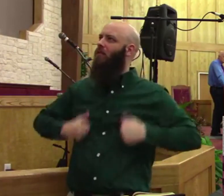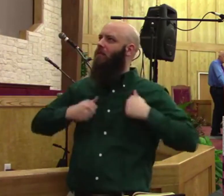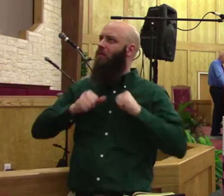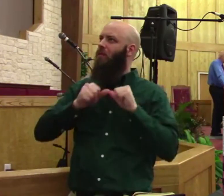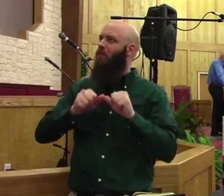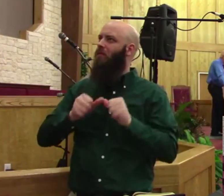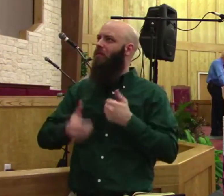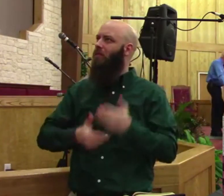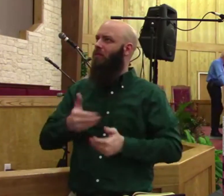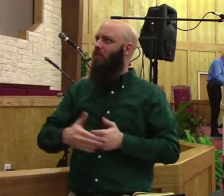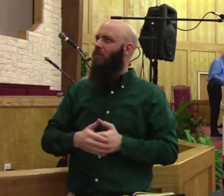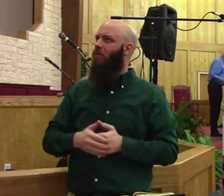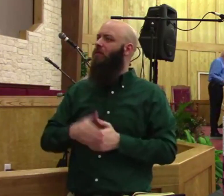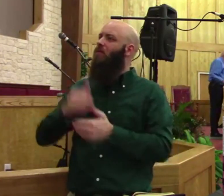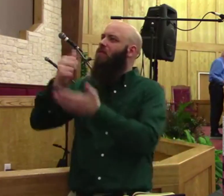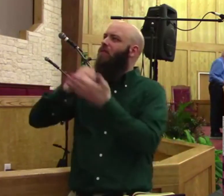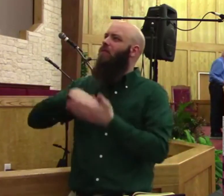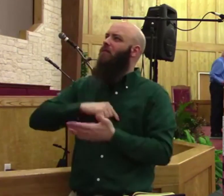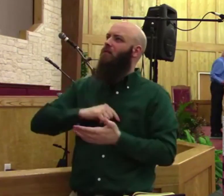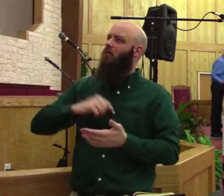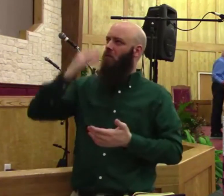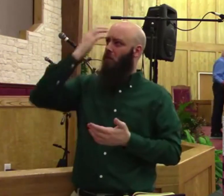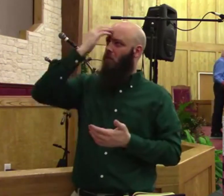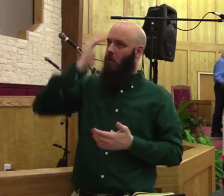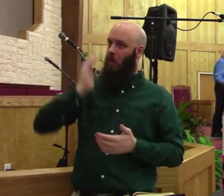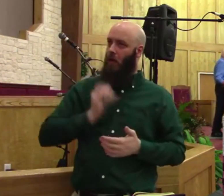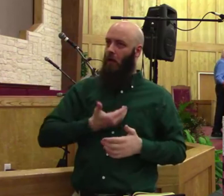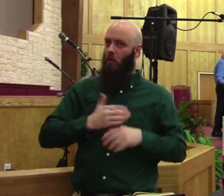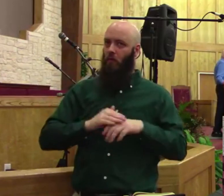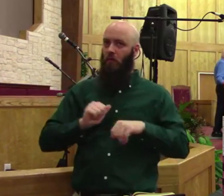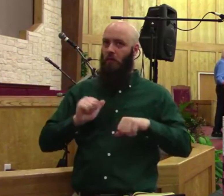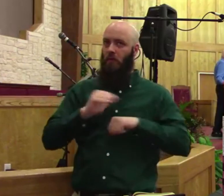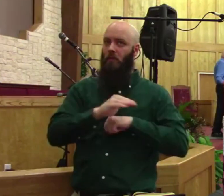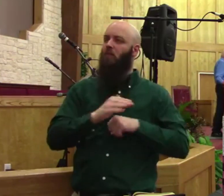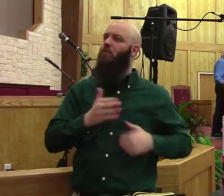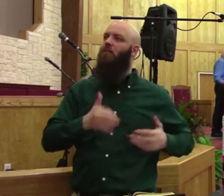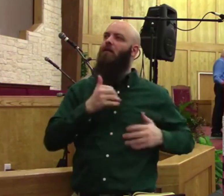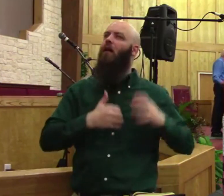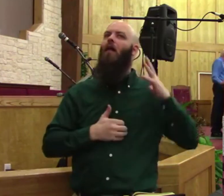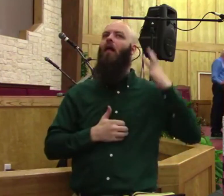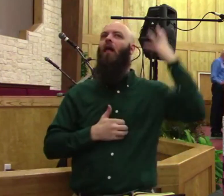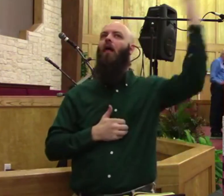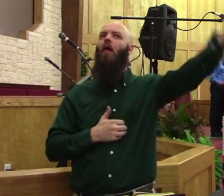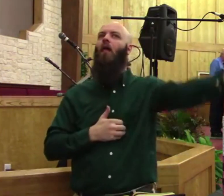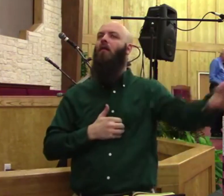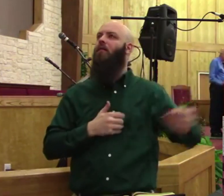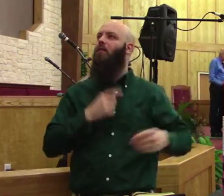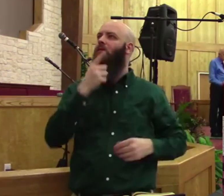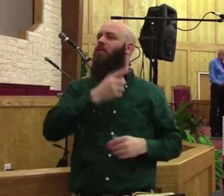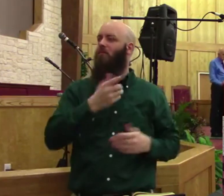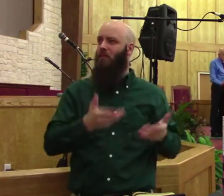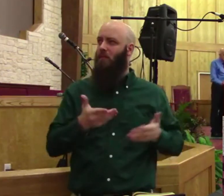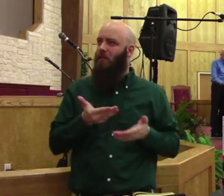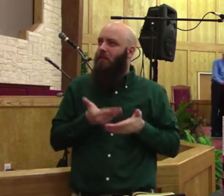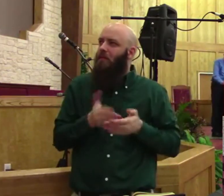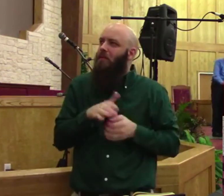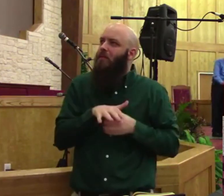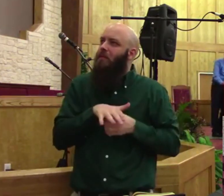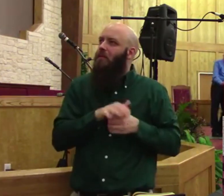and to know that our sending out may not be to the nations far away, but to the neighborhoods in which we